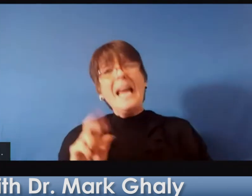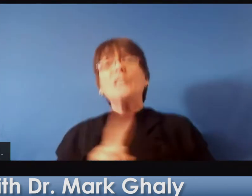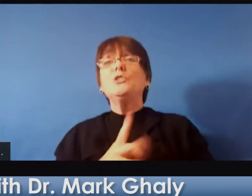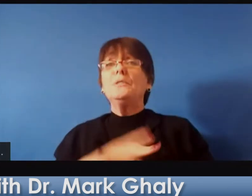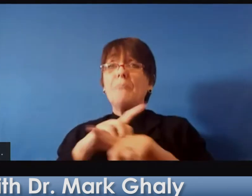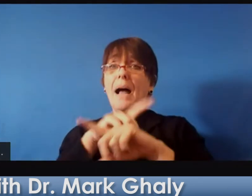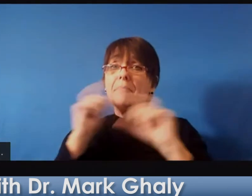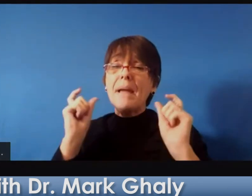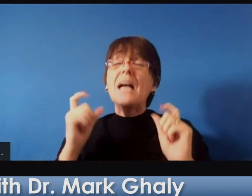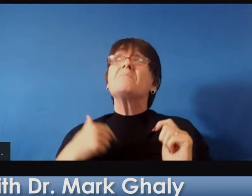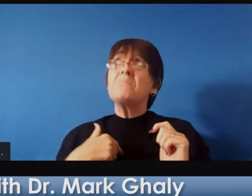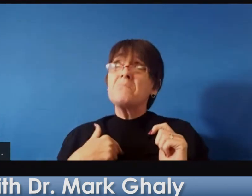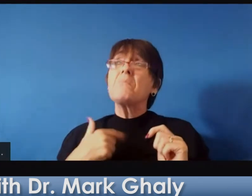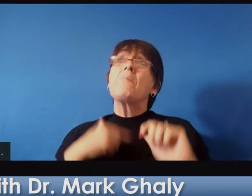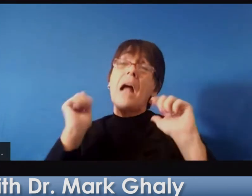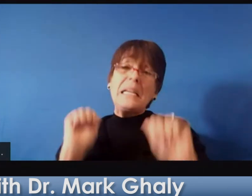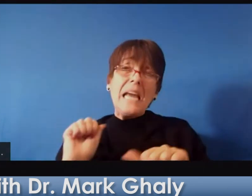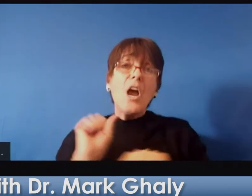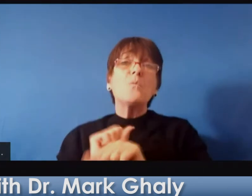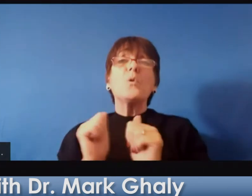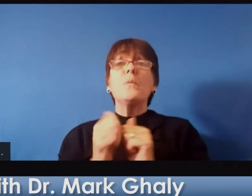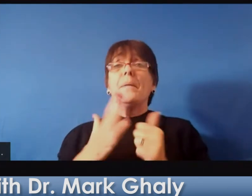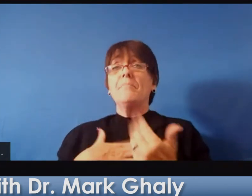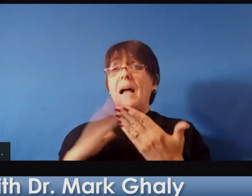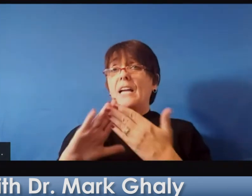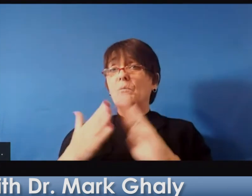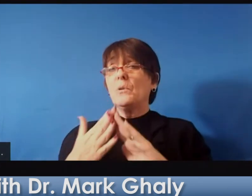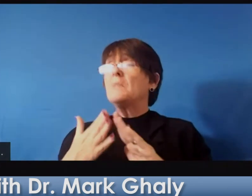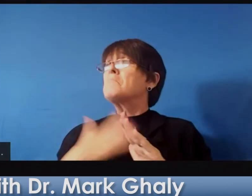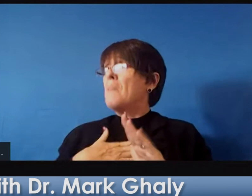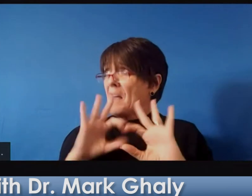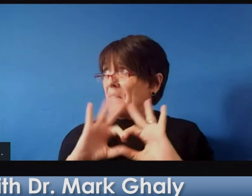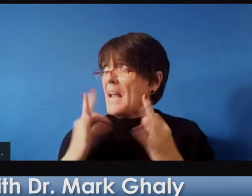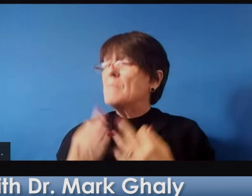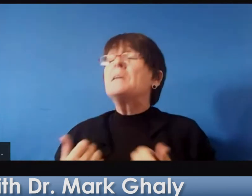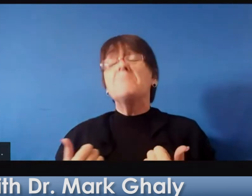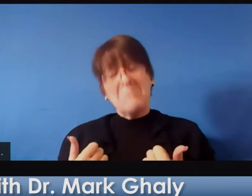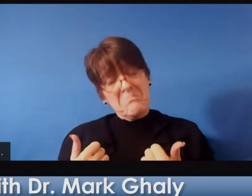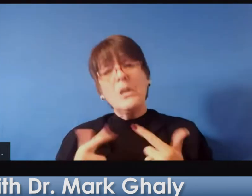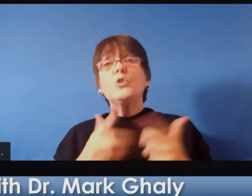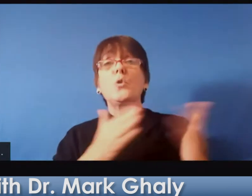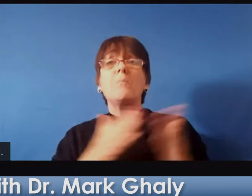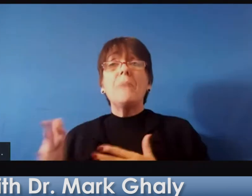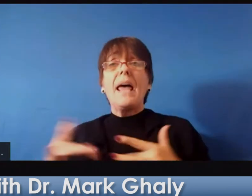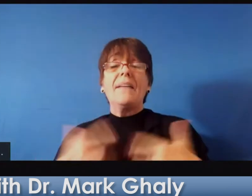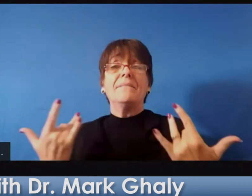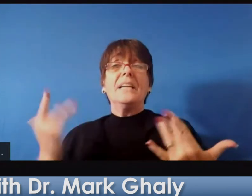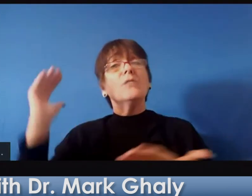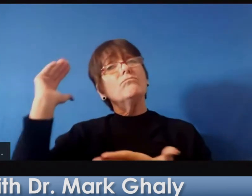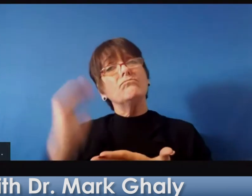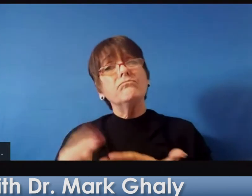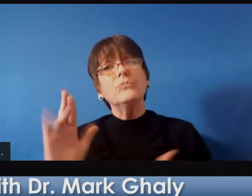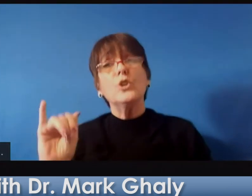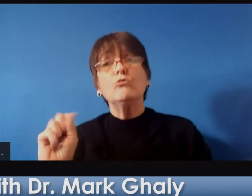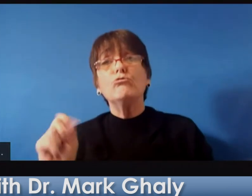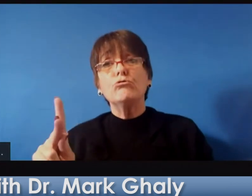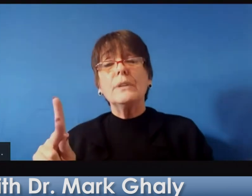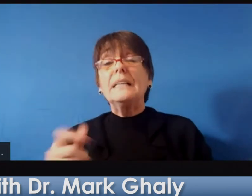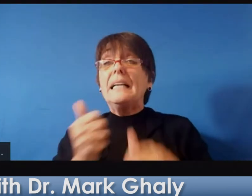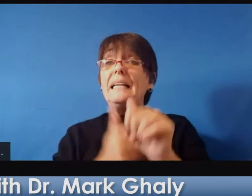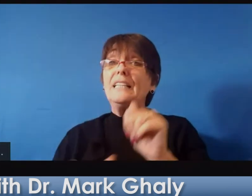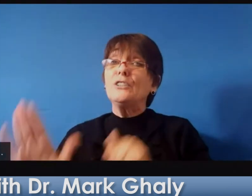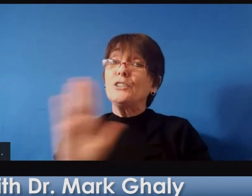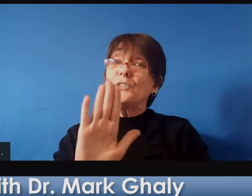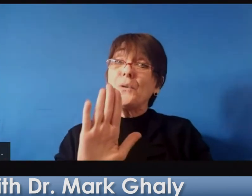more can you work with your own communities, your own family members to plan events in a lower risk way? Each of those efforts makes